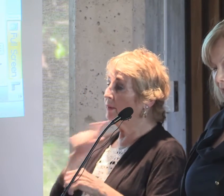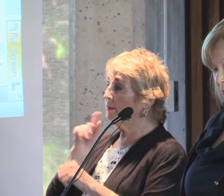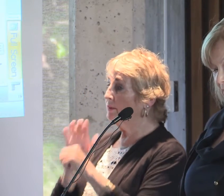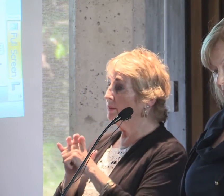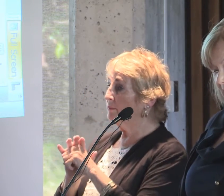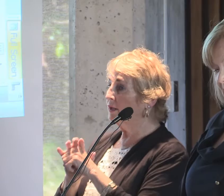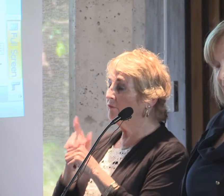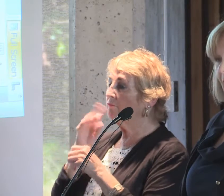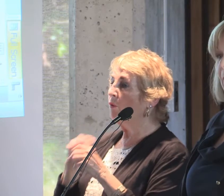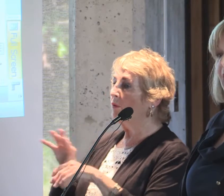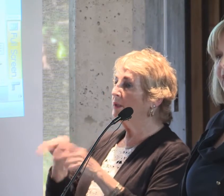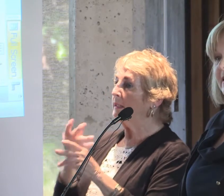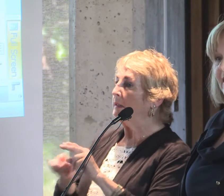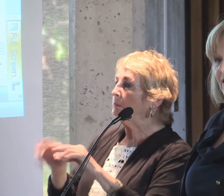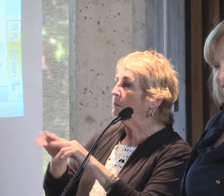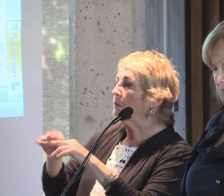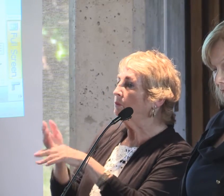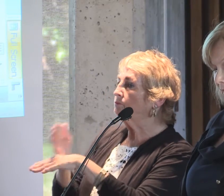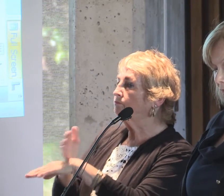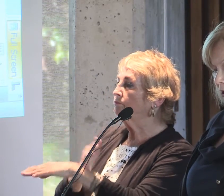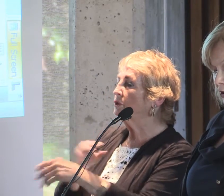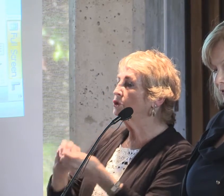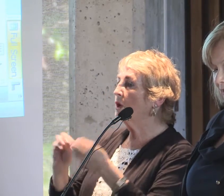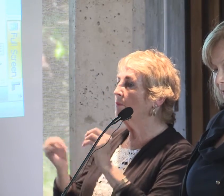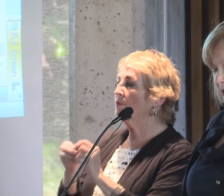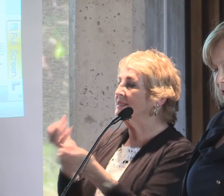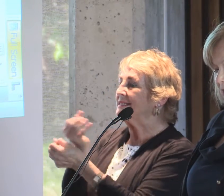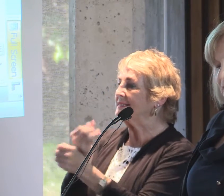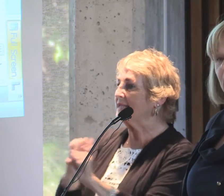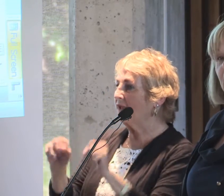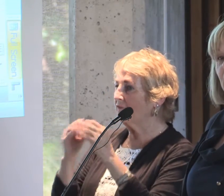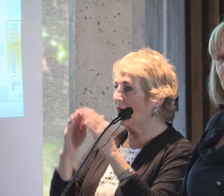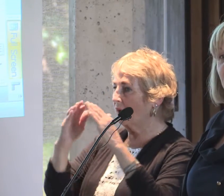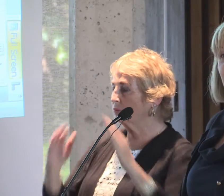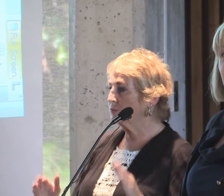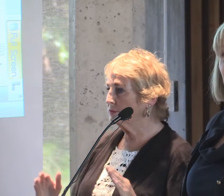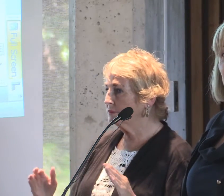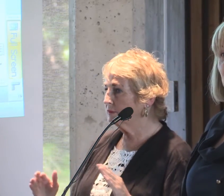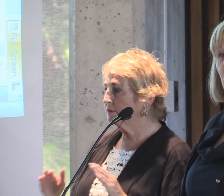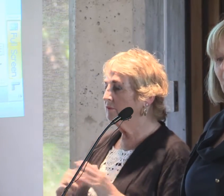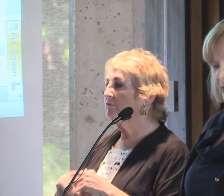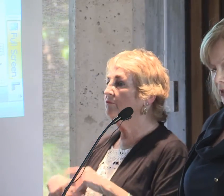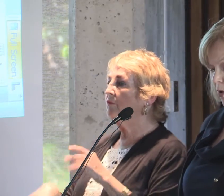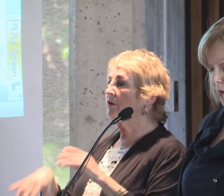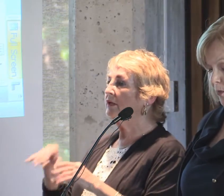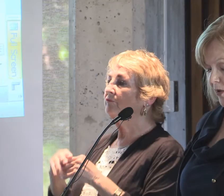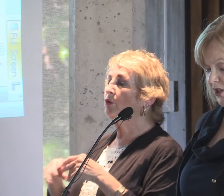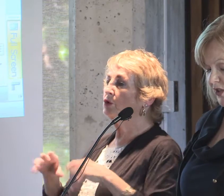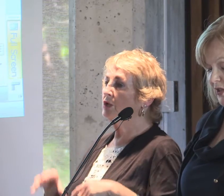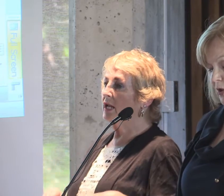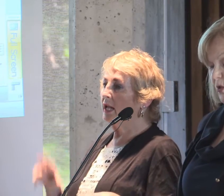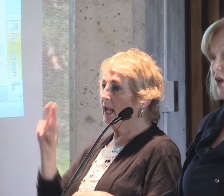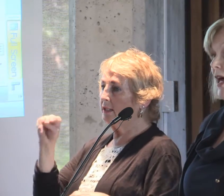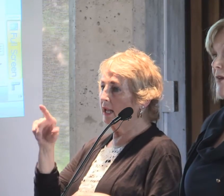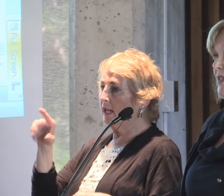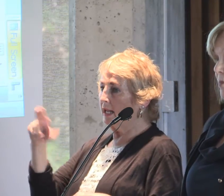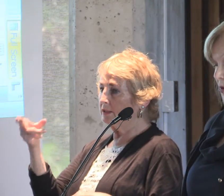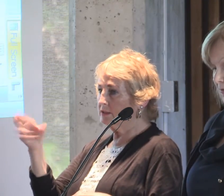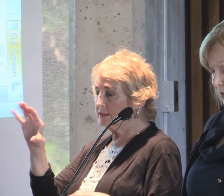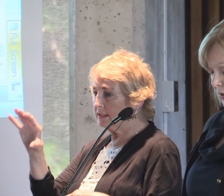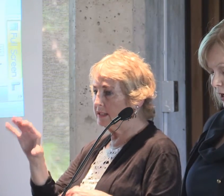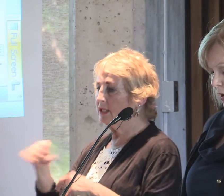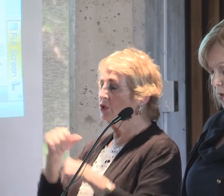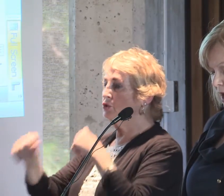safe houses by identifying larger family units within the Newfoundland and Labrador Housing Corporation's social